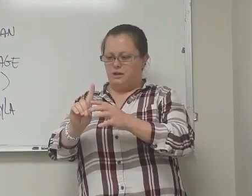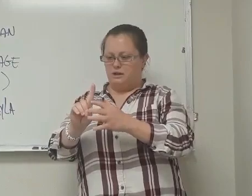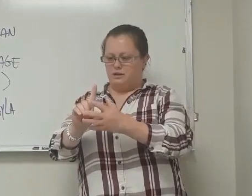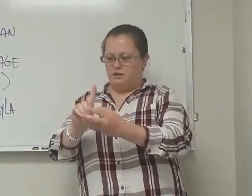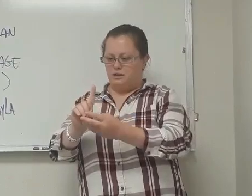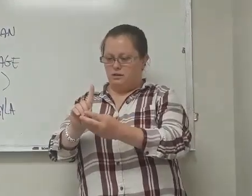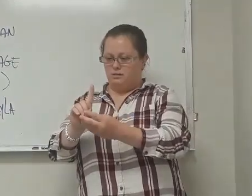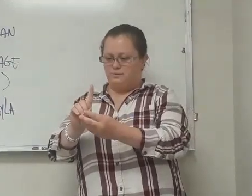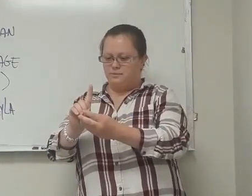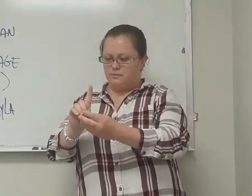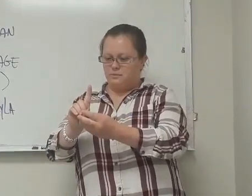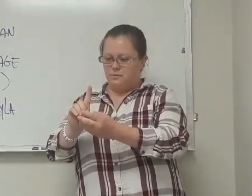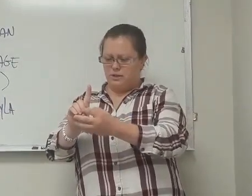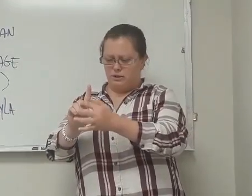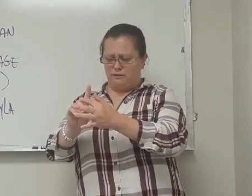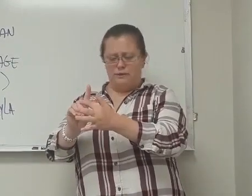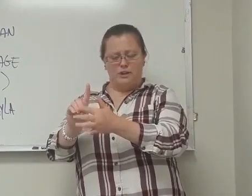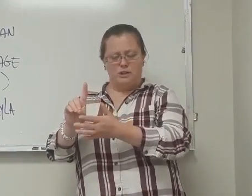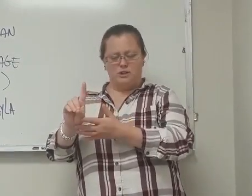with your fingers,